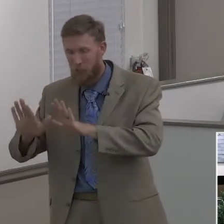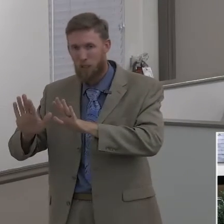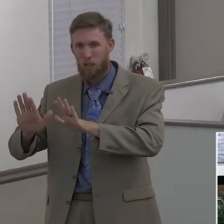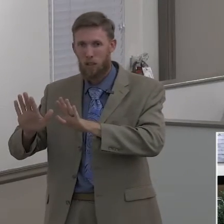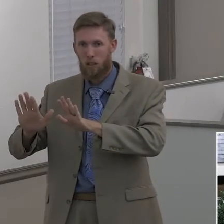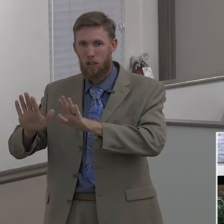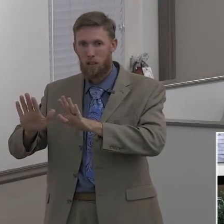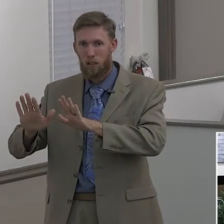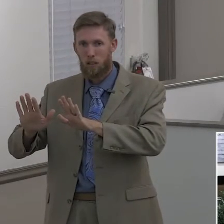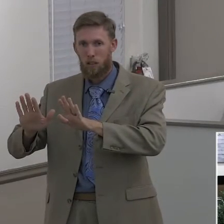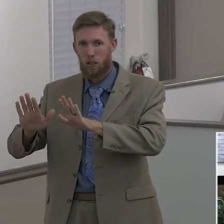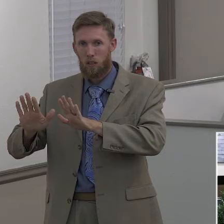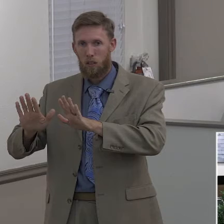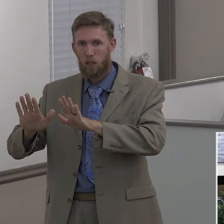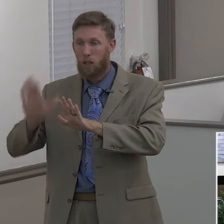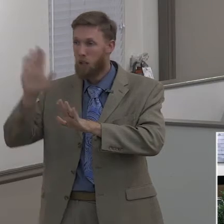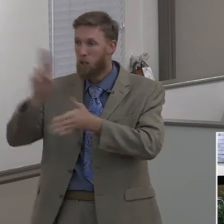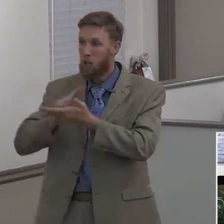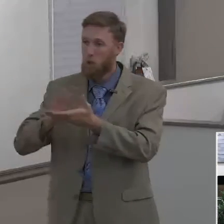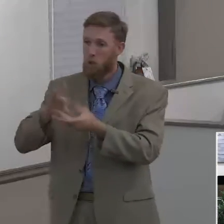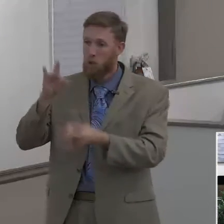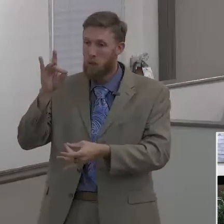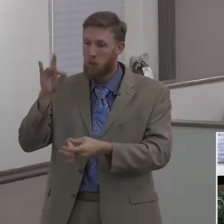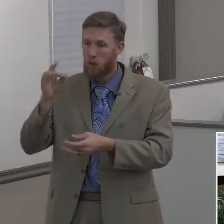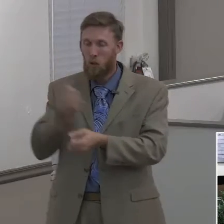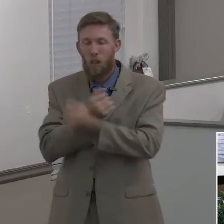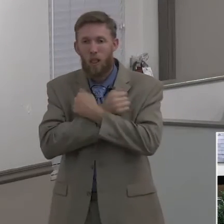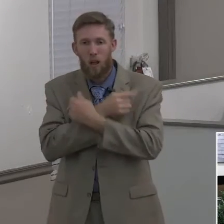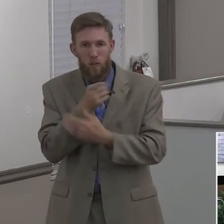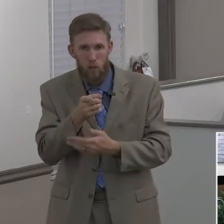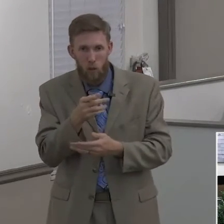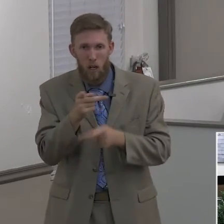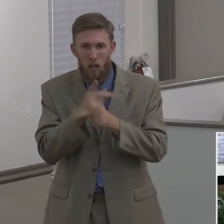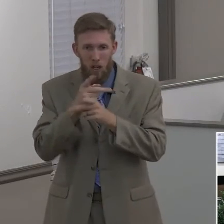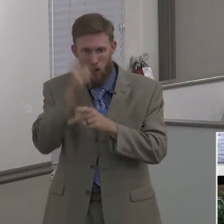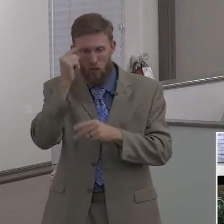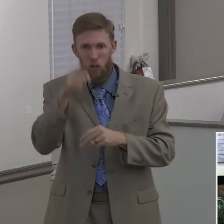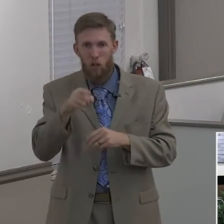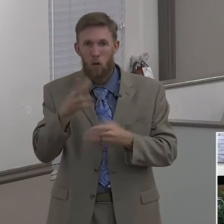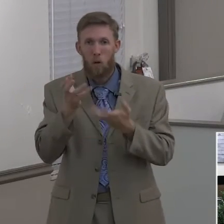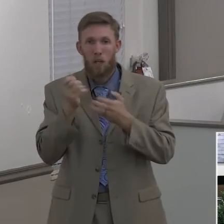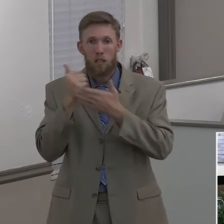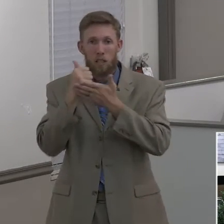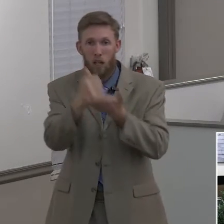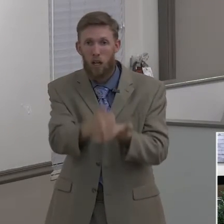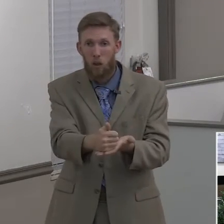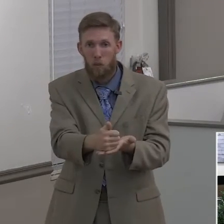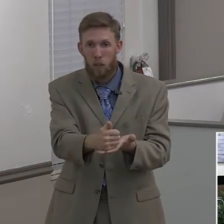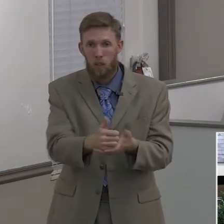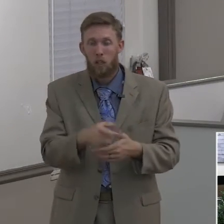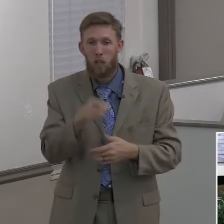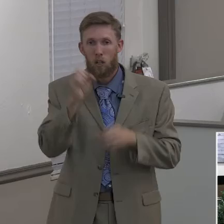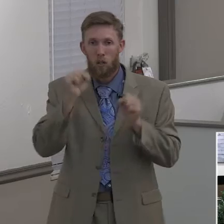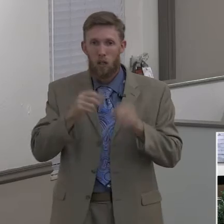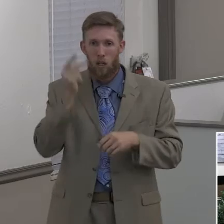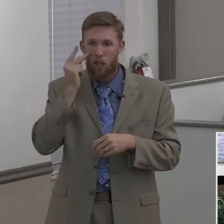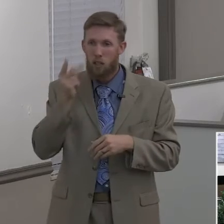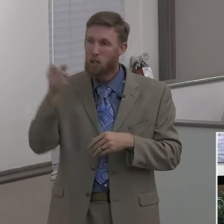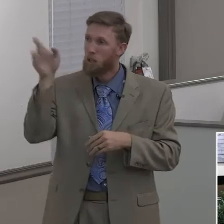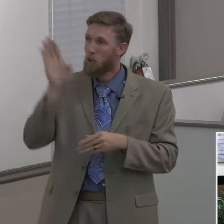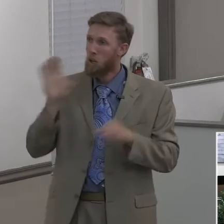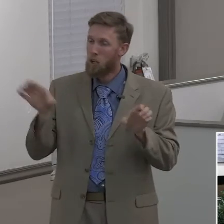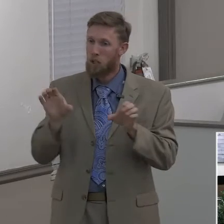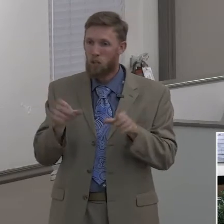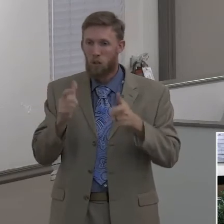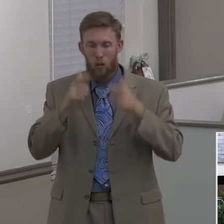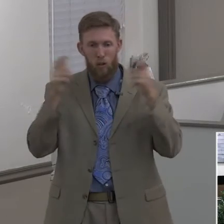to God, the Holy Spirit who loves you, cares for you, and wants to help you, and you can see God